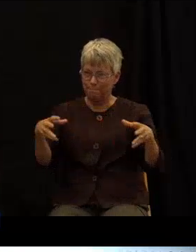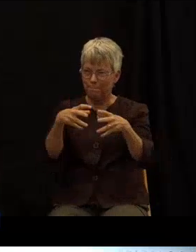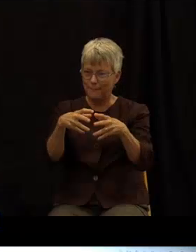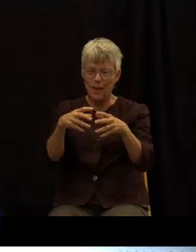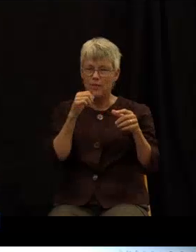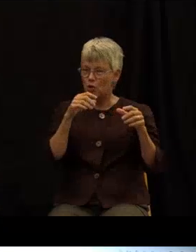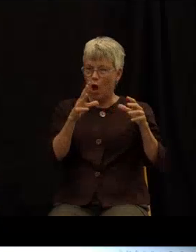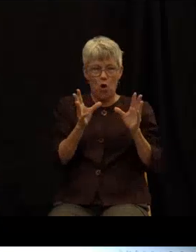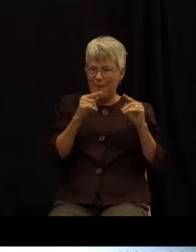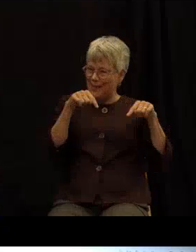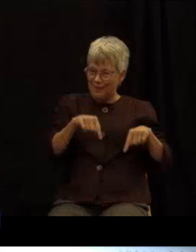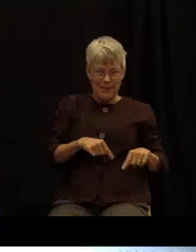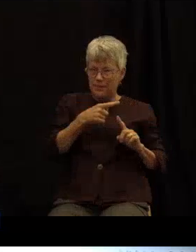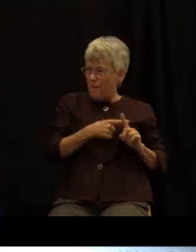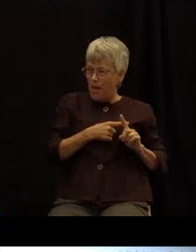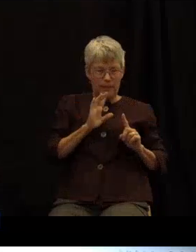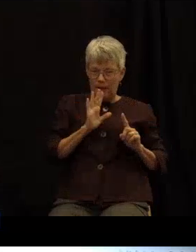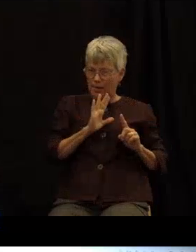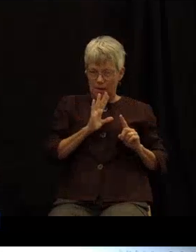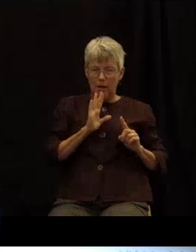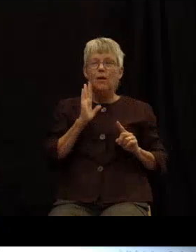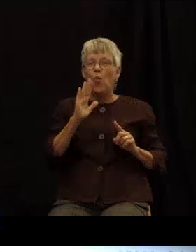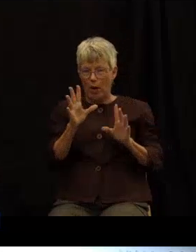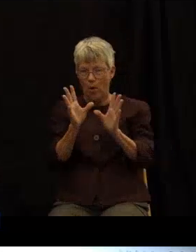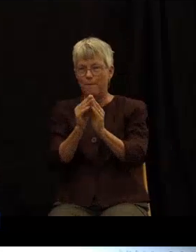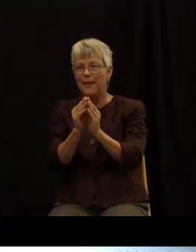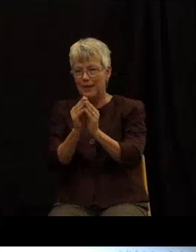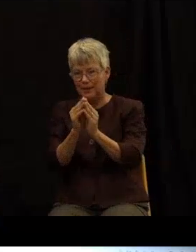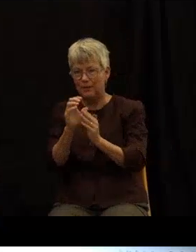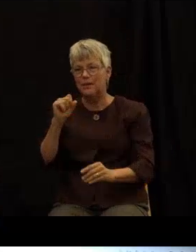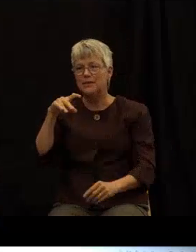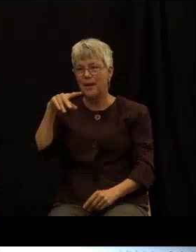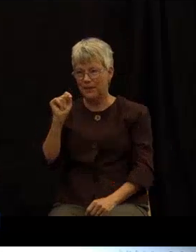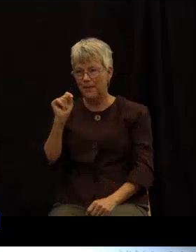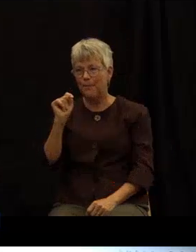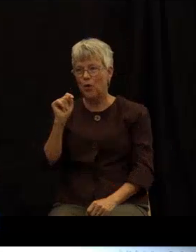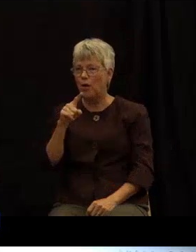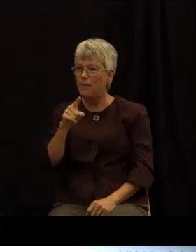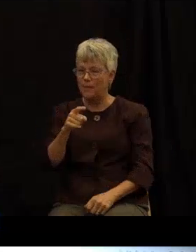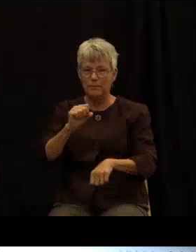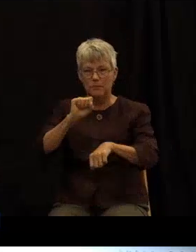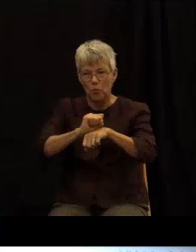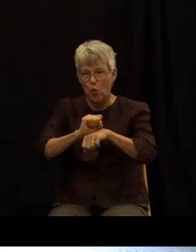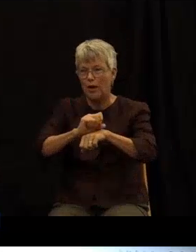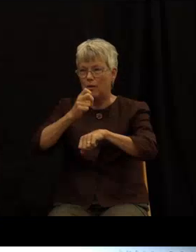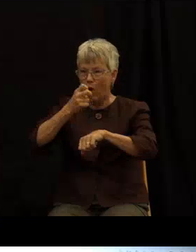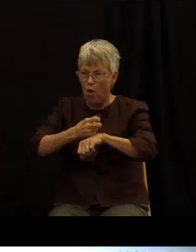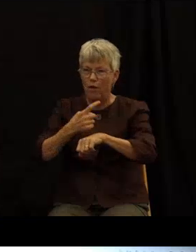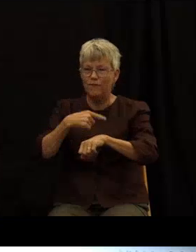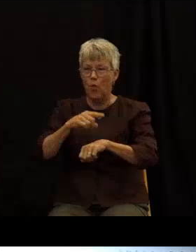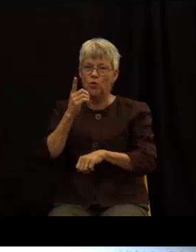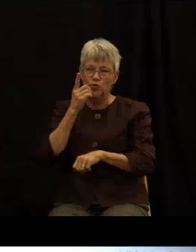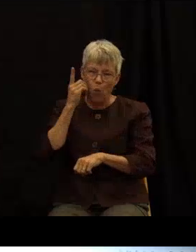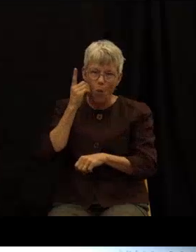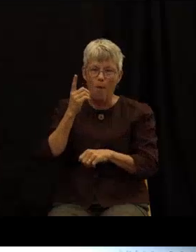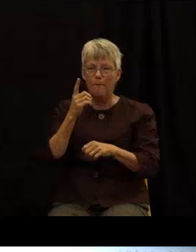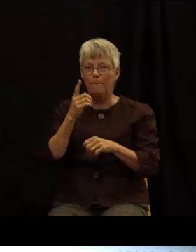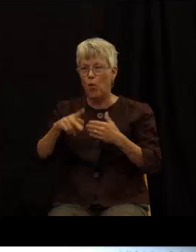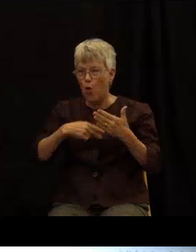this month. They're going to meet in September. They are working extremely hard to get the dormitory program up